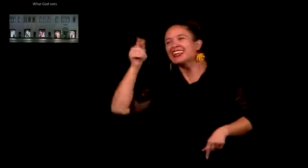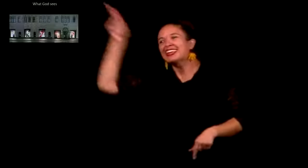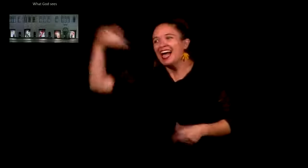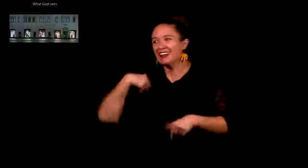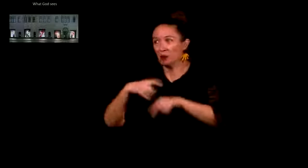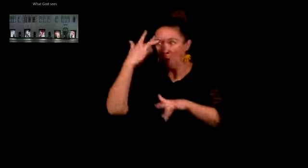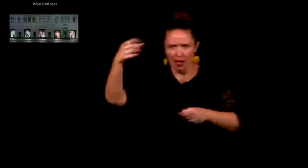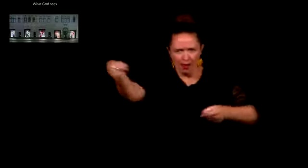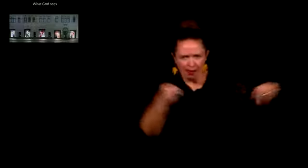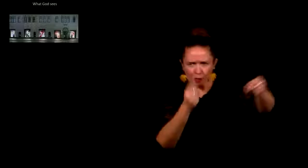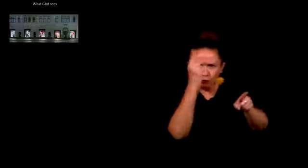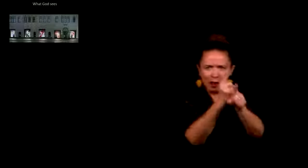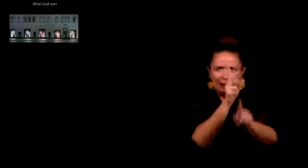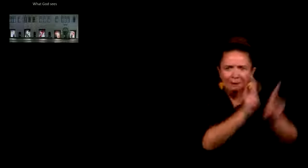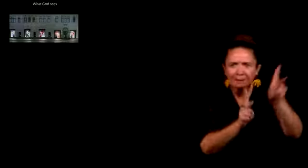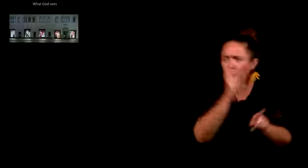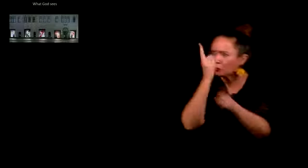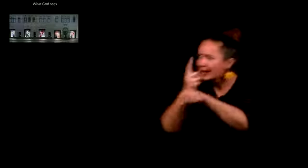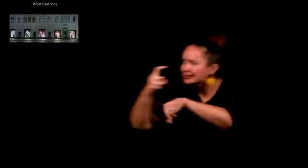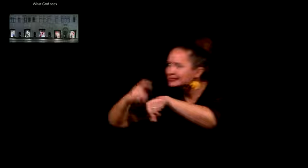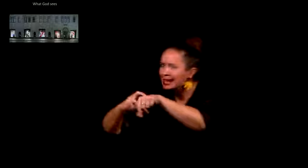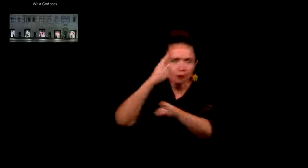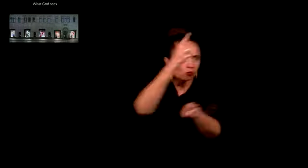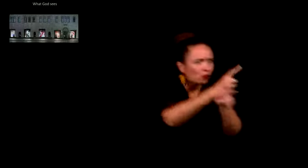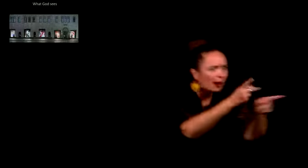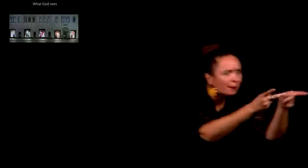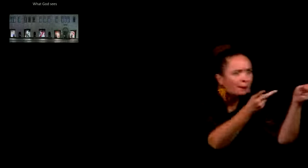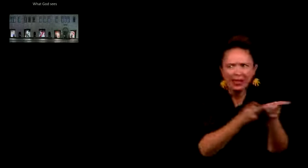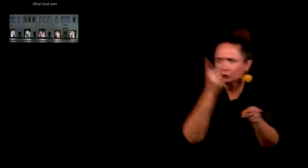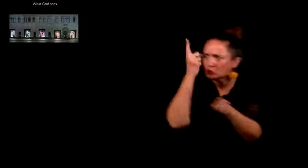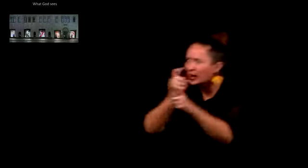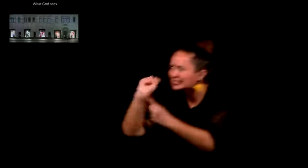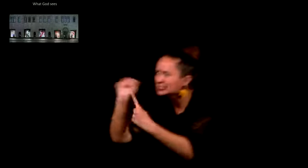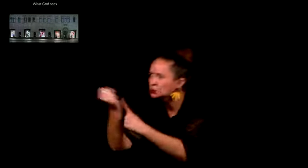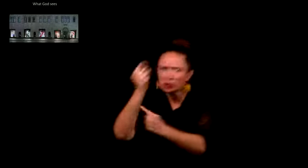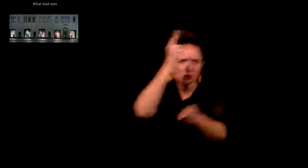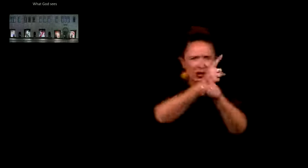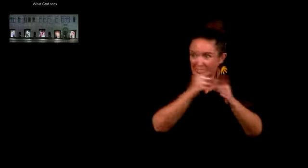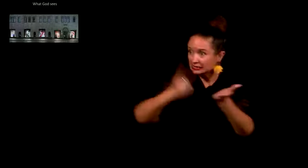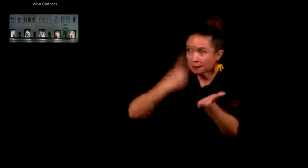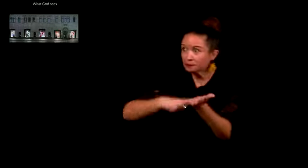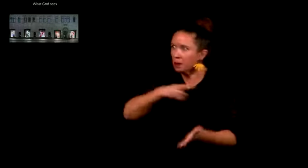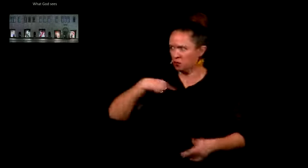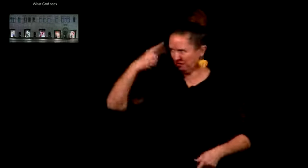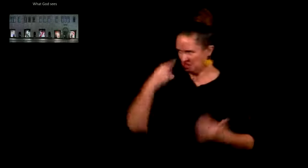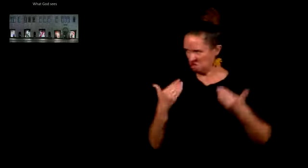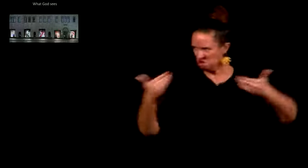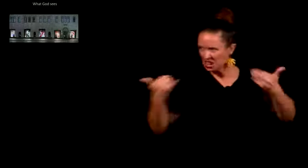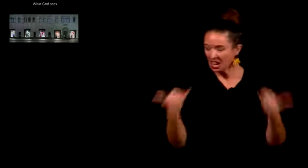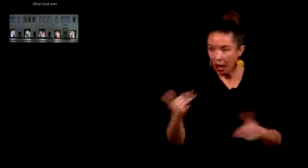where, why, how, all these questions, understand that he's going to make sure that you're in the right place, right time,